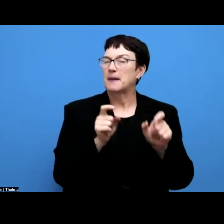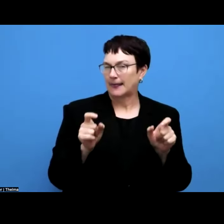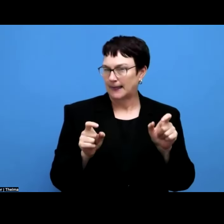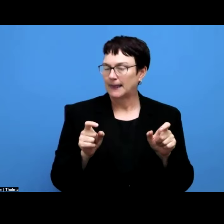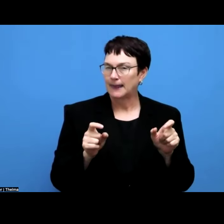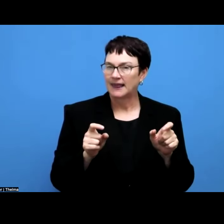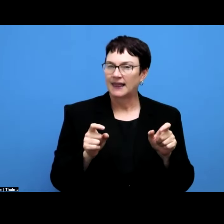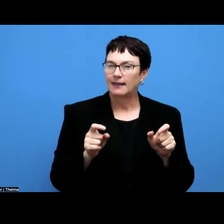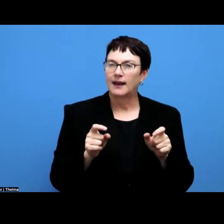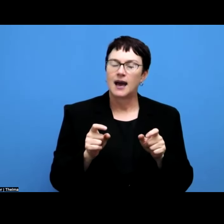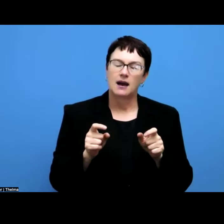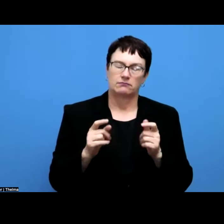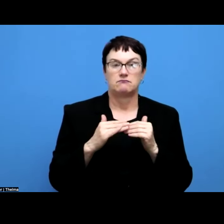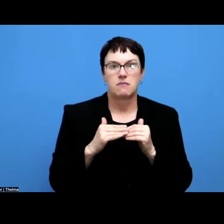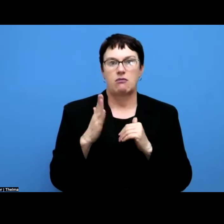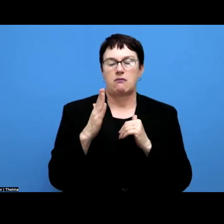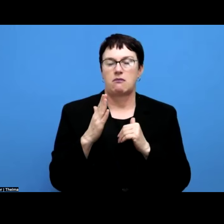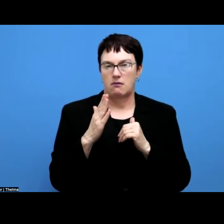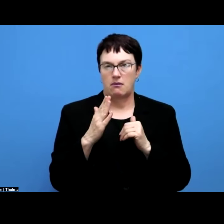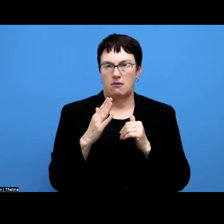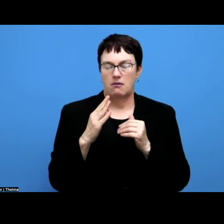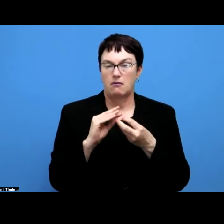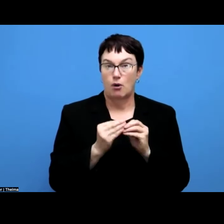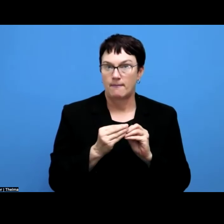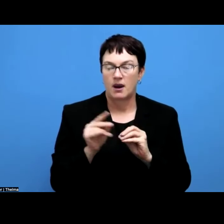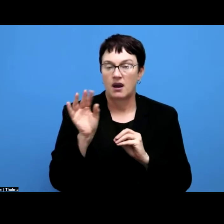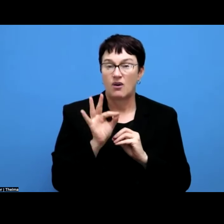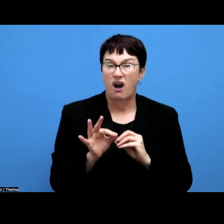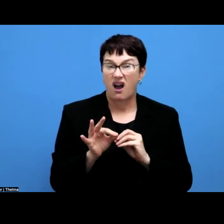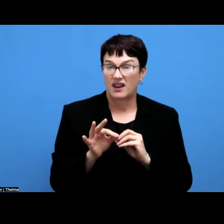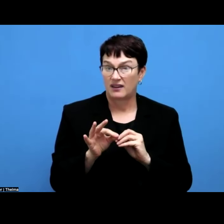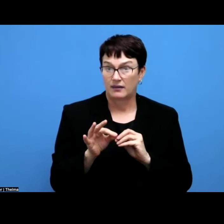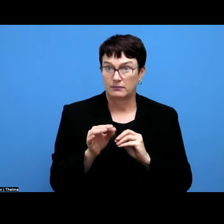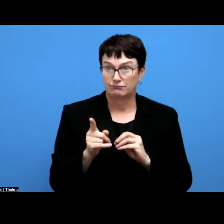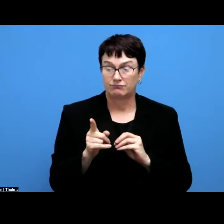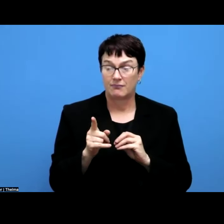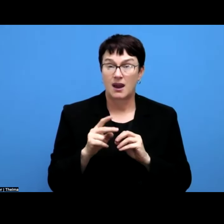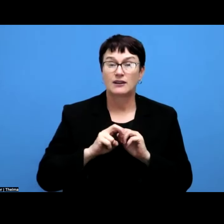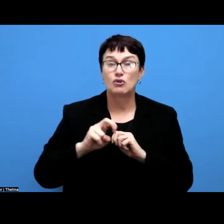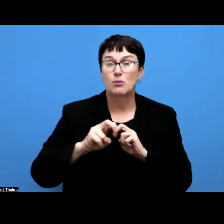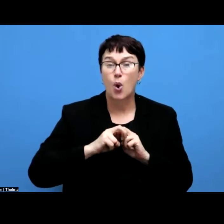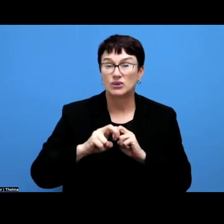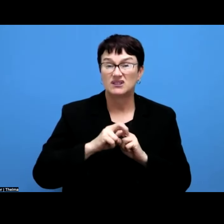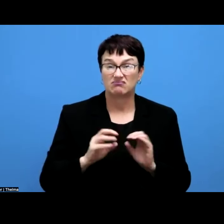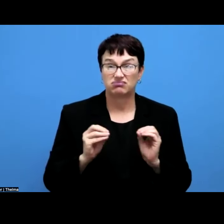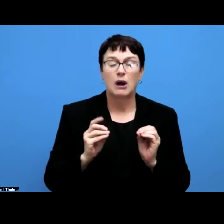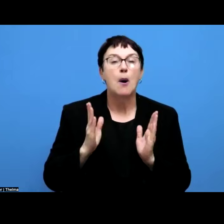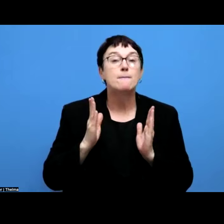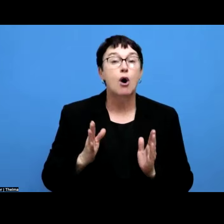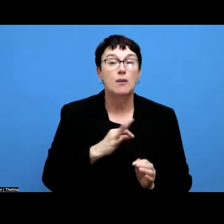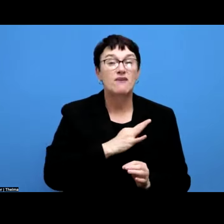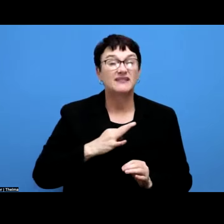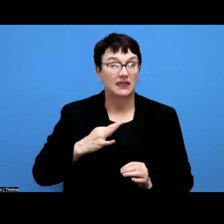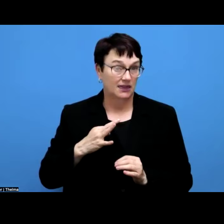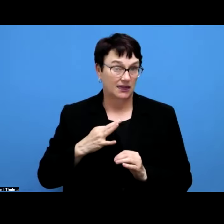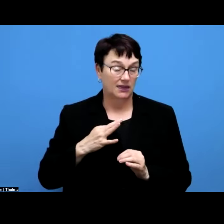public transportation. If you cannot get on the bus, you're reliant on private taxis or personal